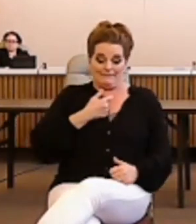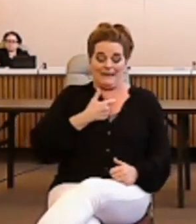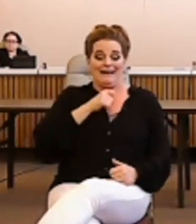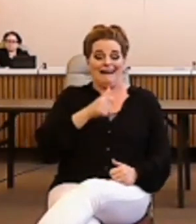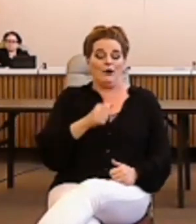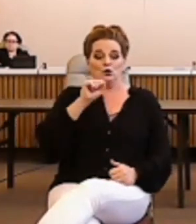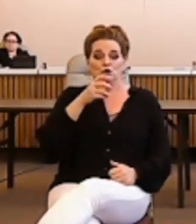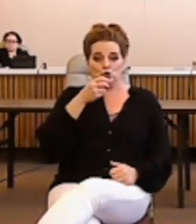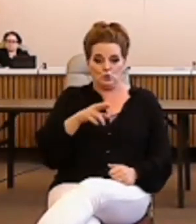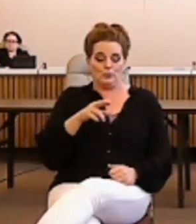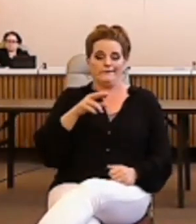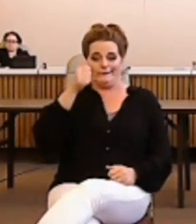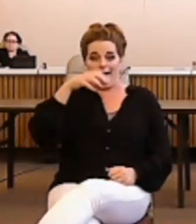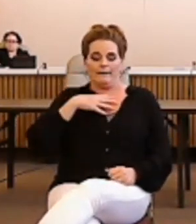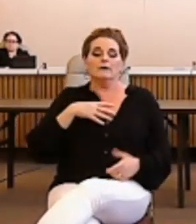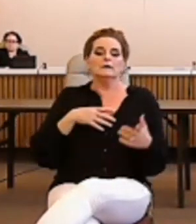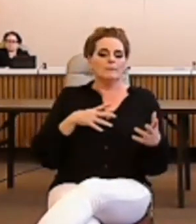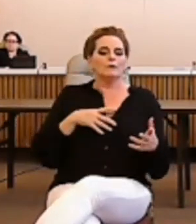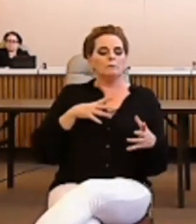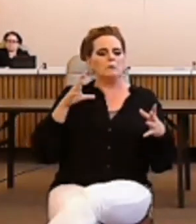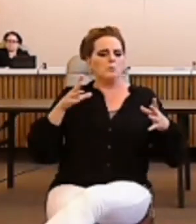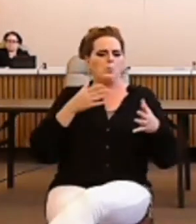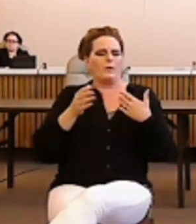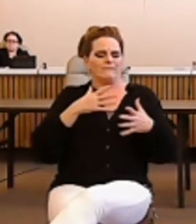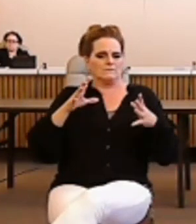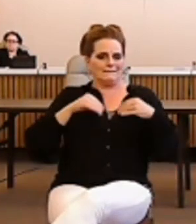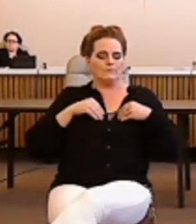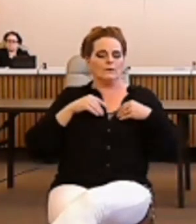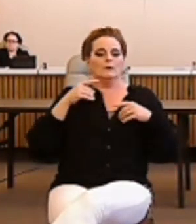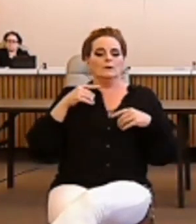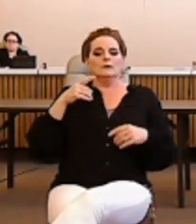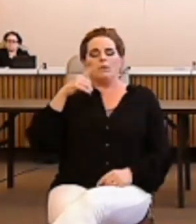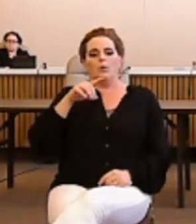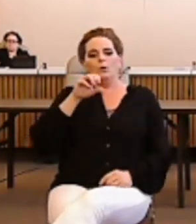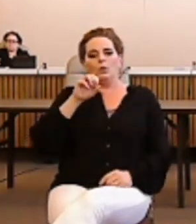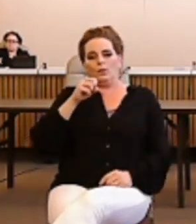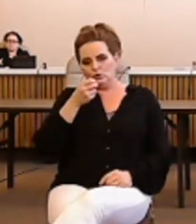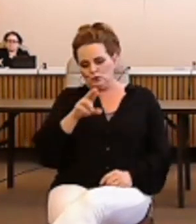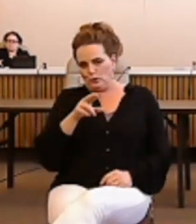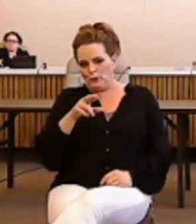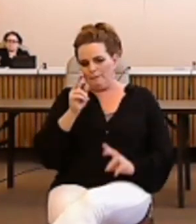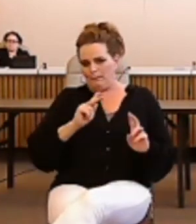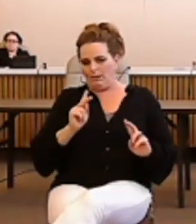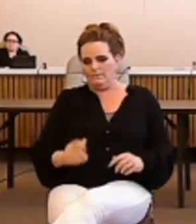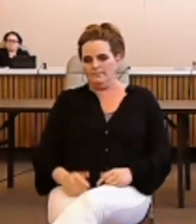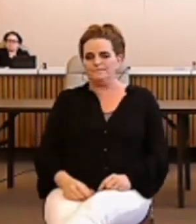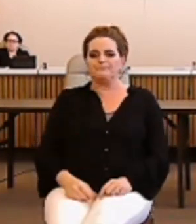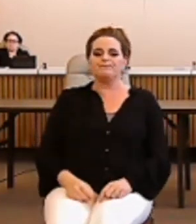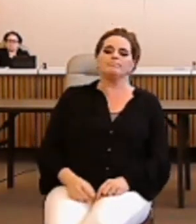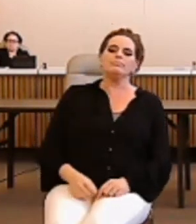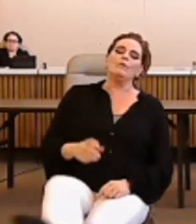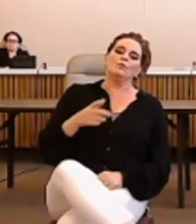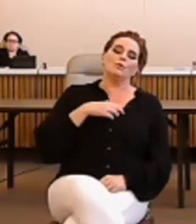what's acceptable to our sewer and sewer and drainage folks, as well